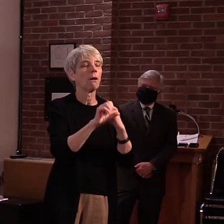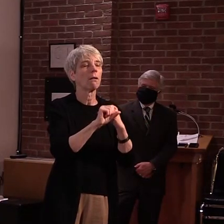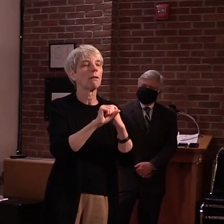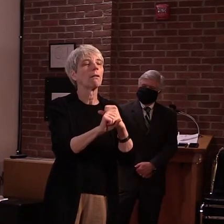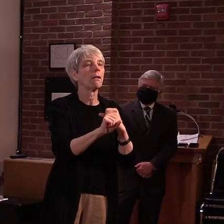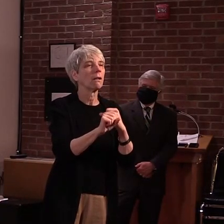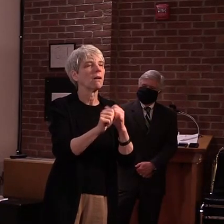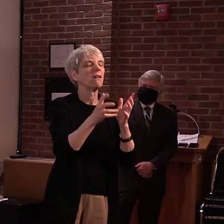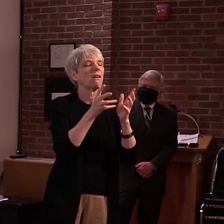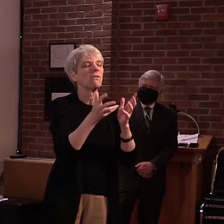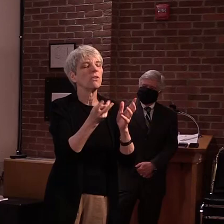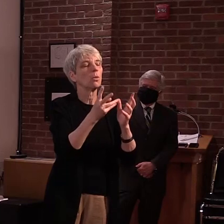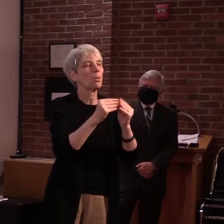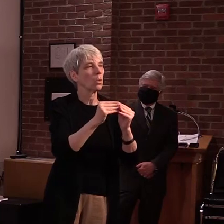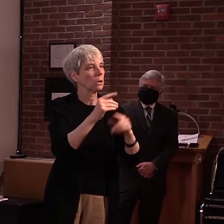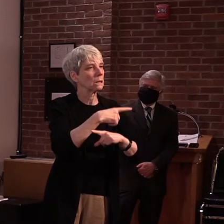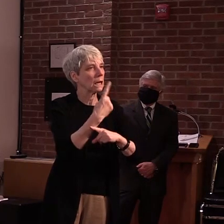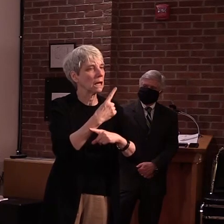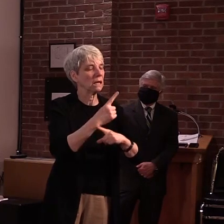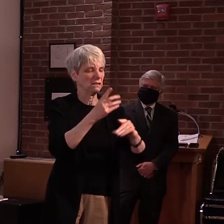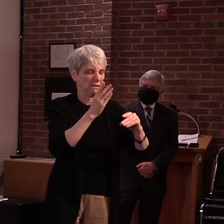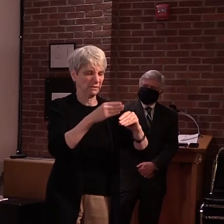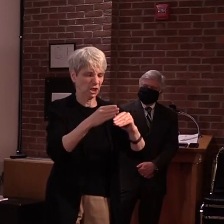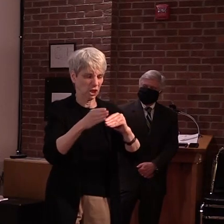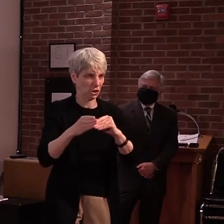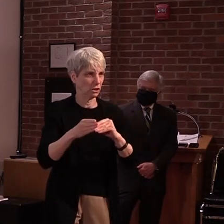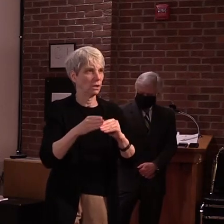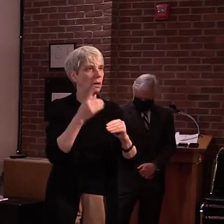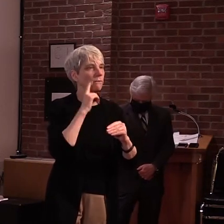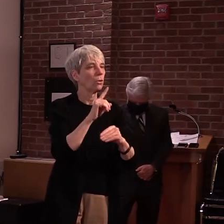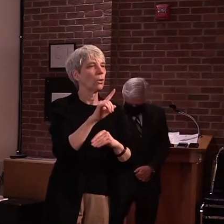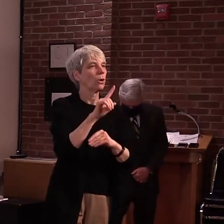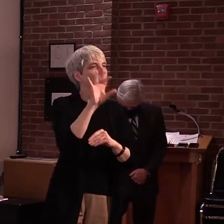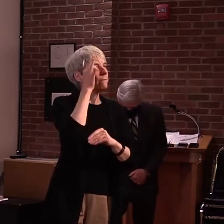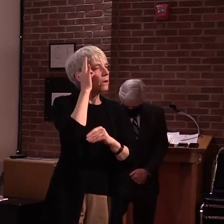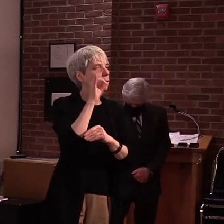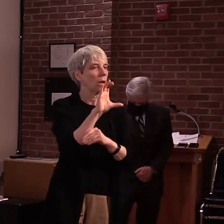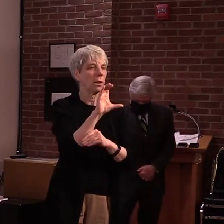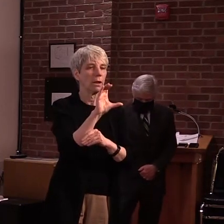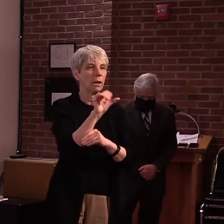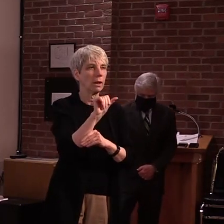to handle lingering CARES funds issues. So